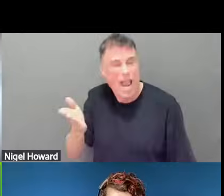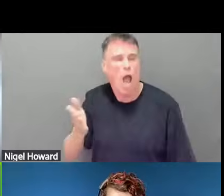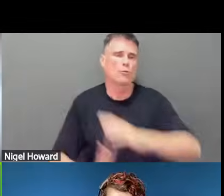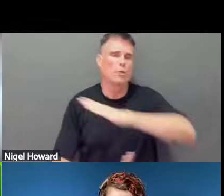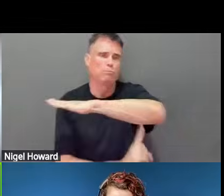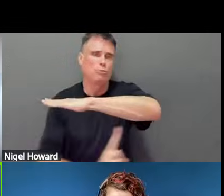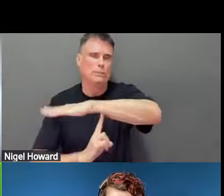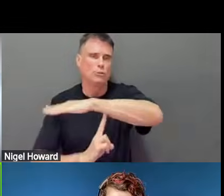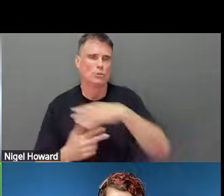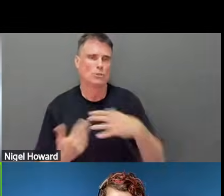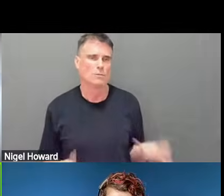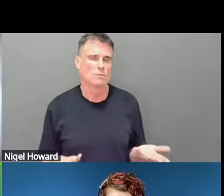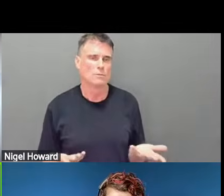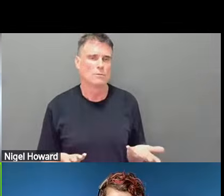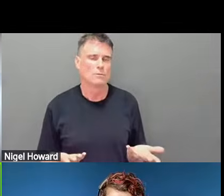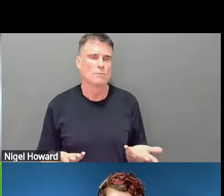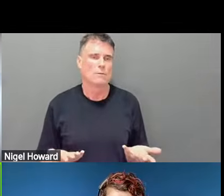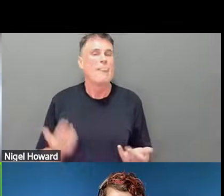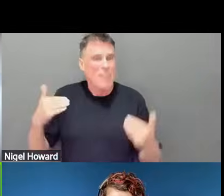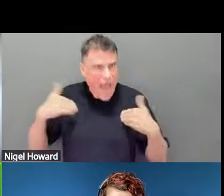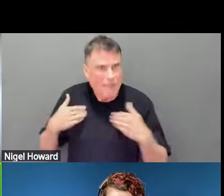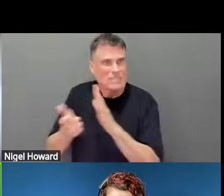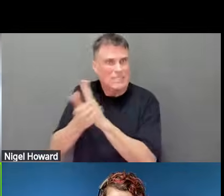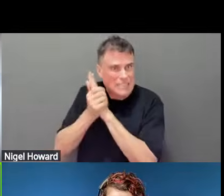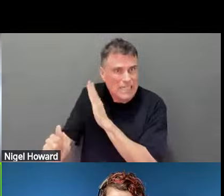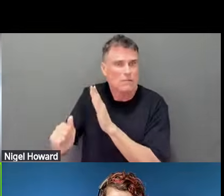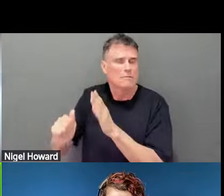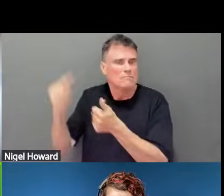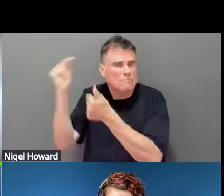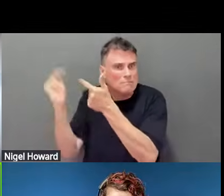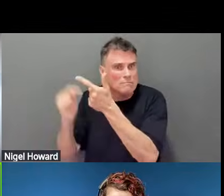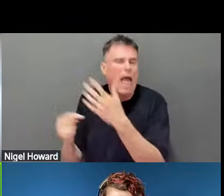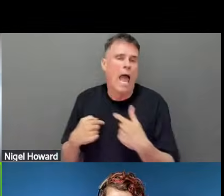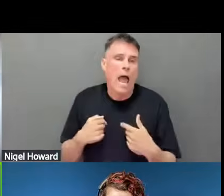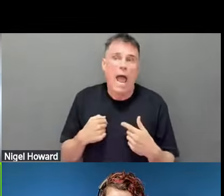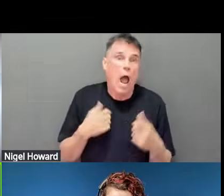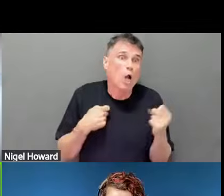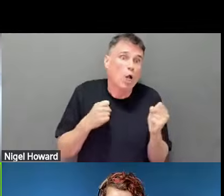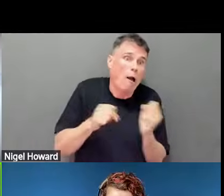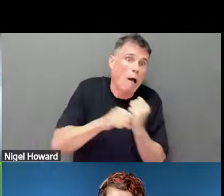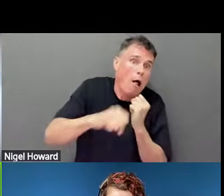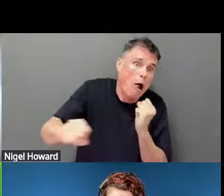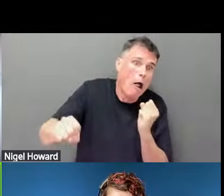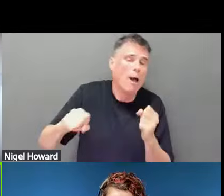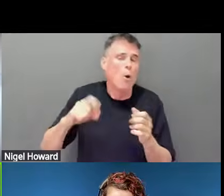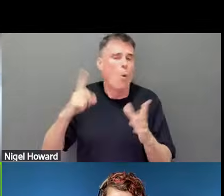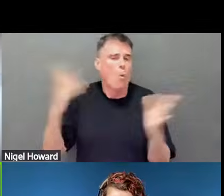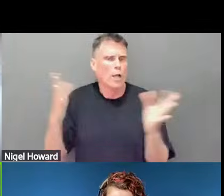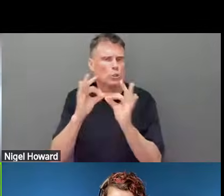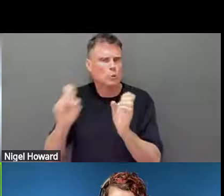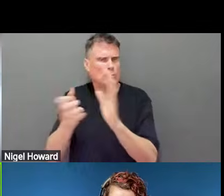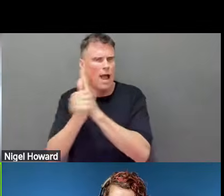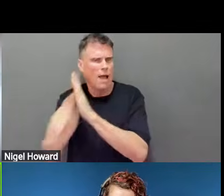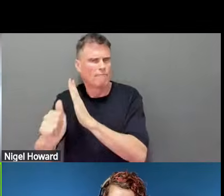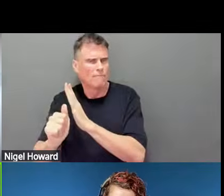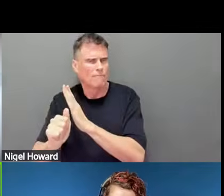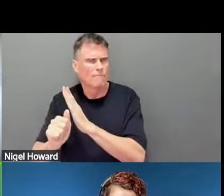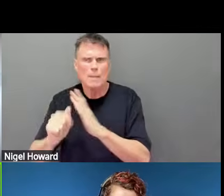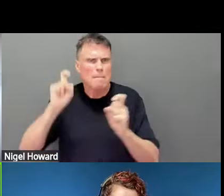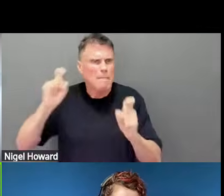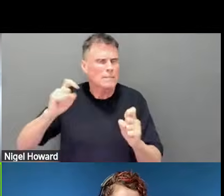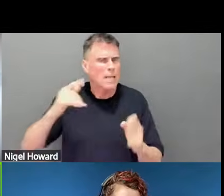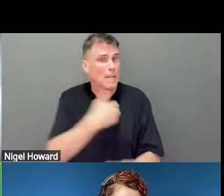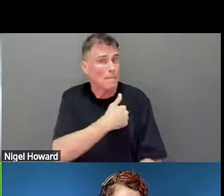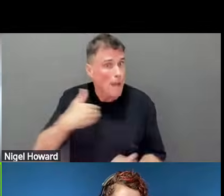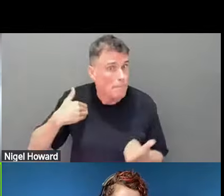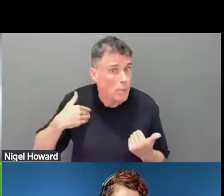full participation. And with an interpreter, that allows full participation to the peers, to the teachers. And I could go